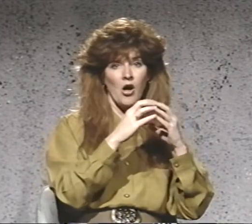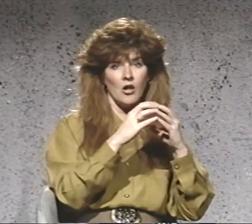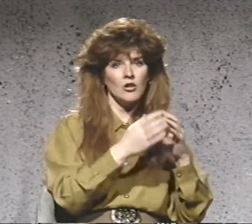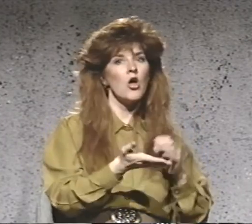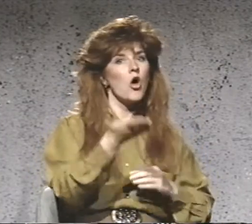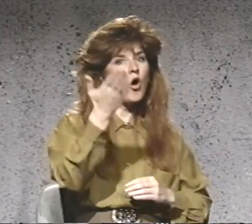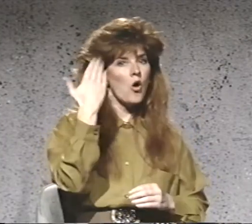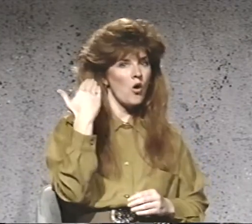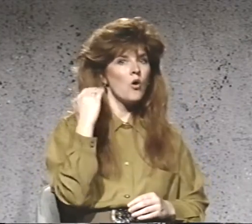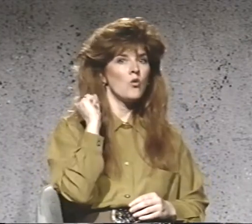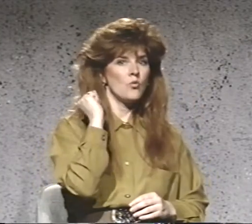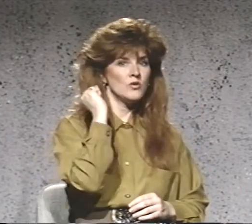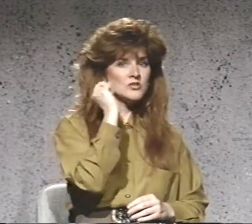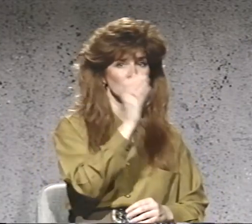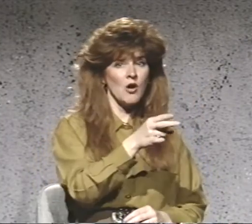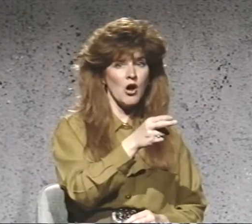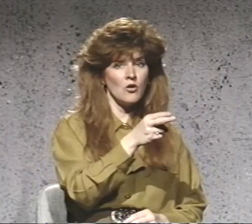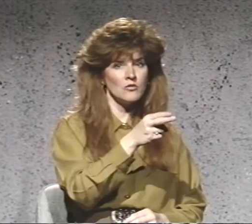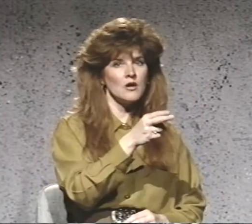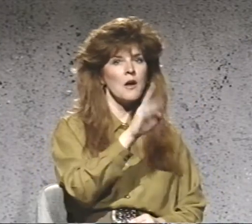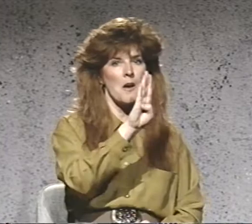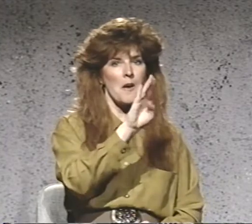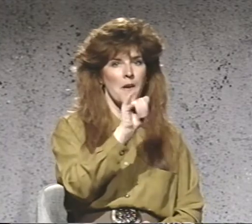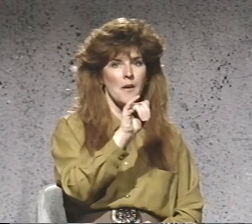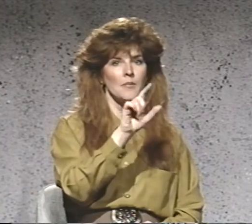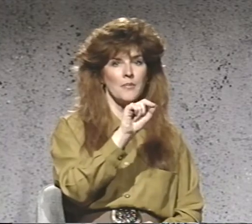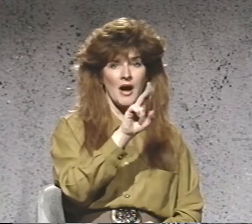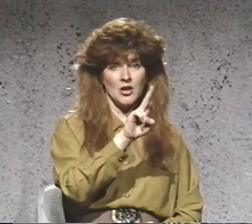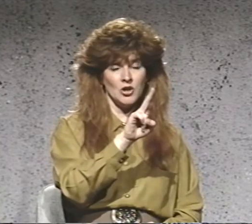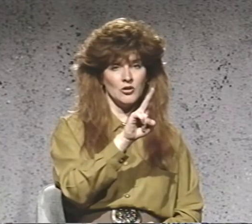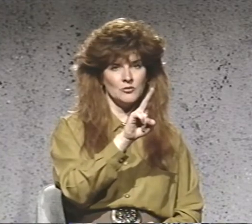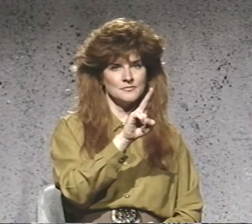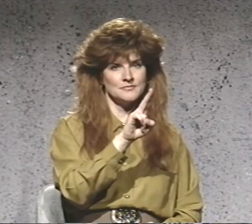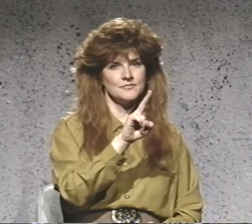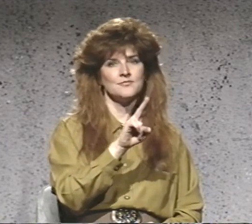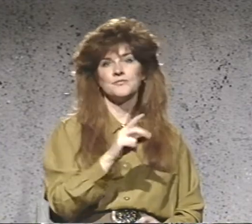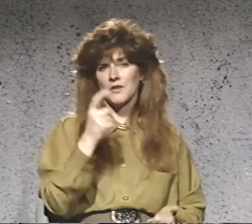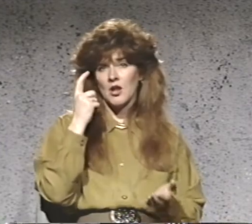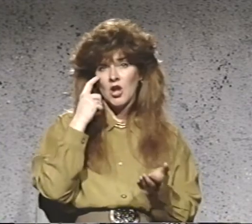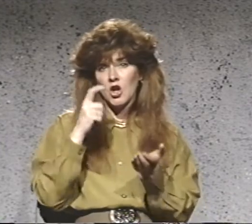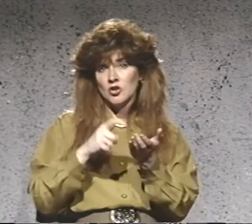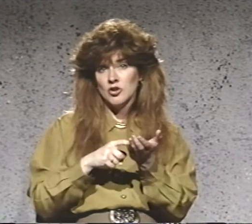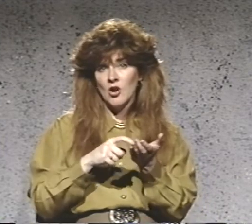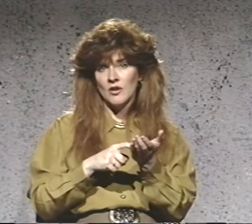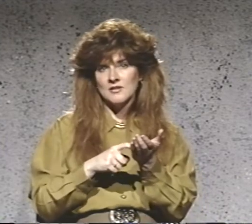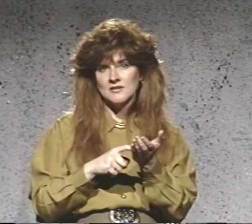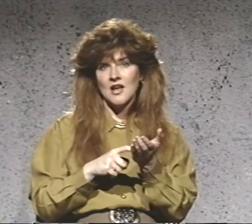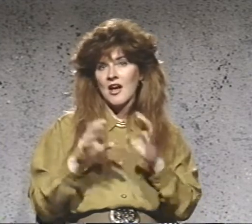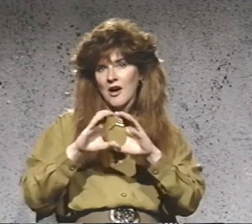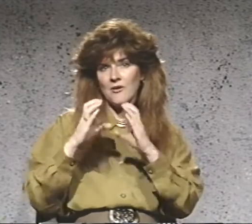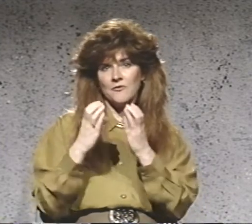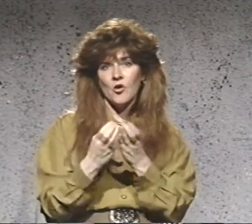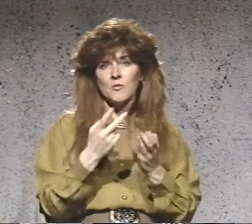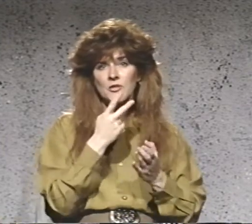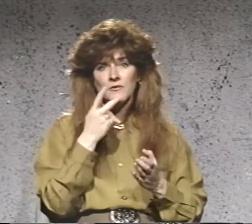ball was thrown by Lou. Notice, a form of the